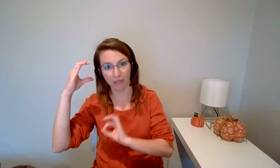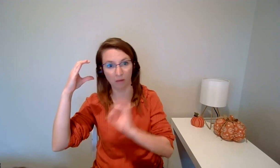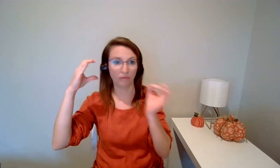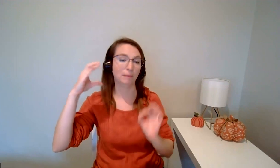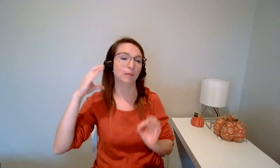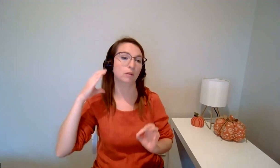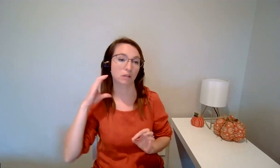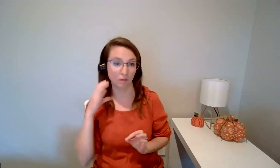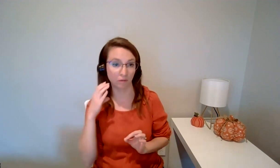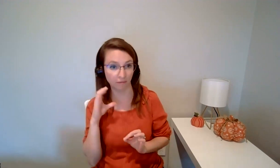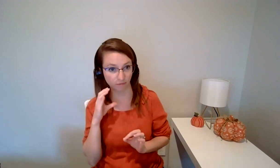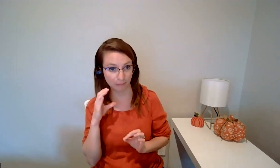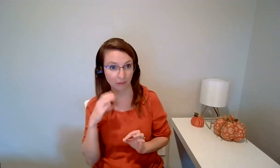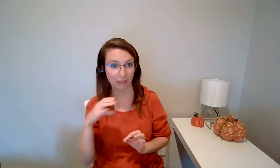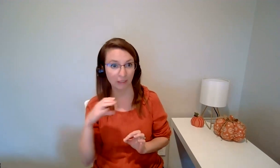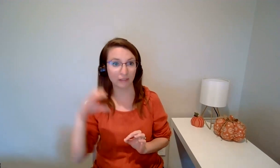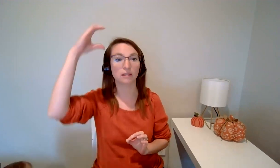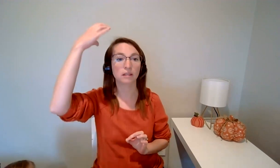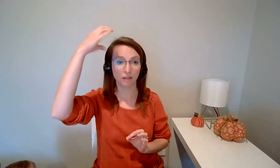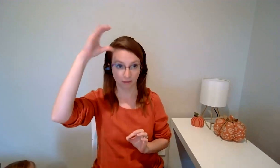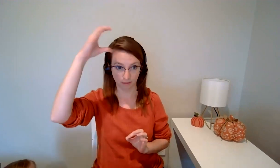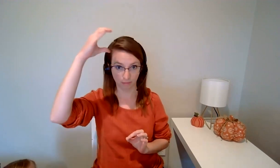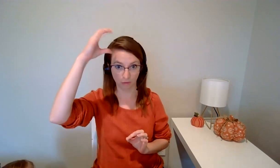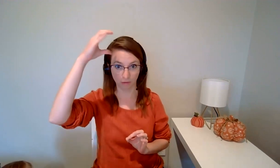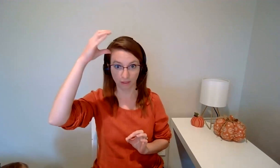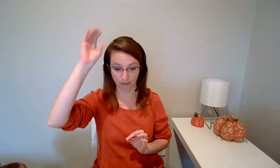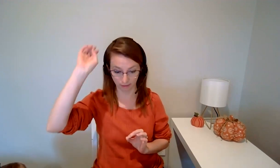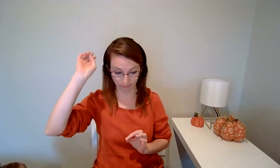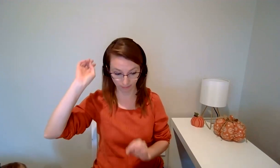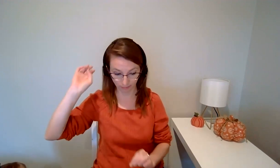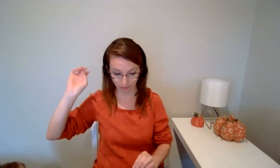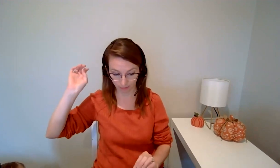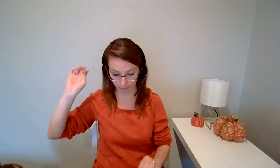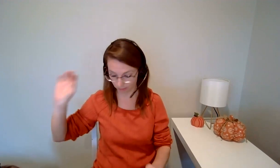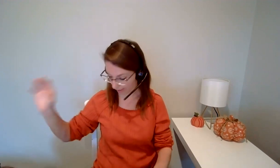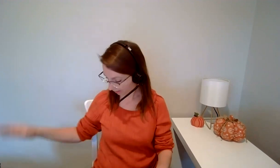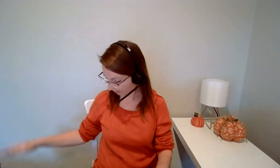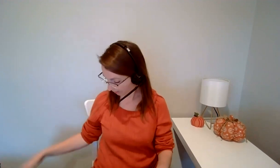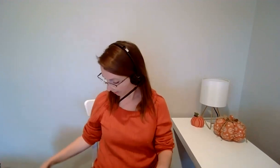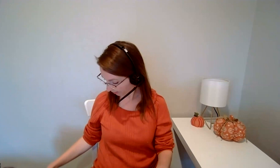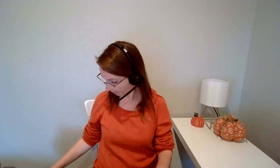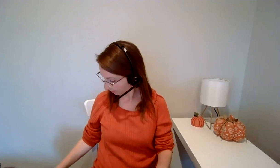male, female, you're going to do female cousin, male cousin. Okay.